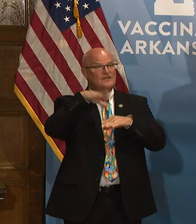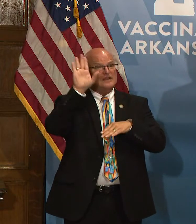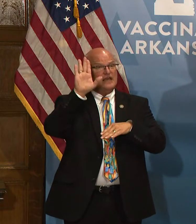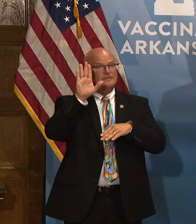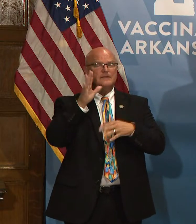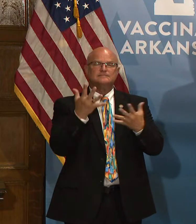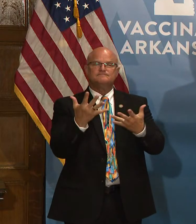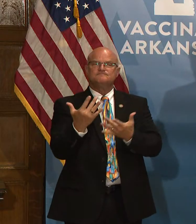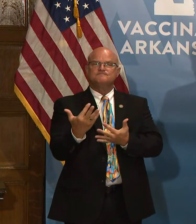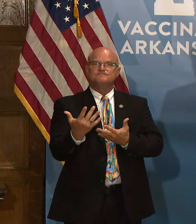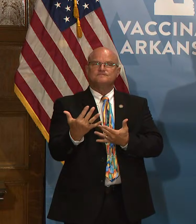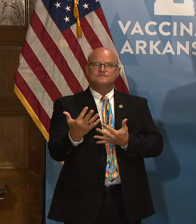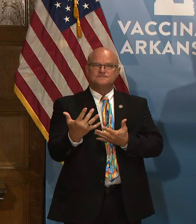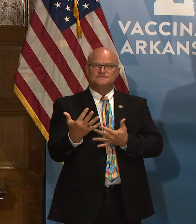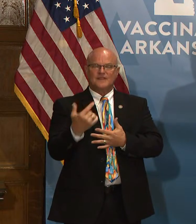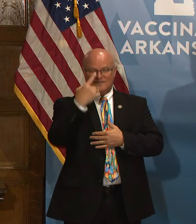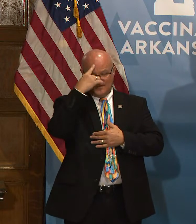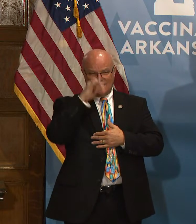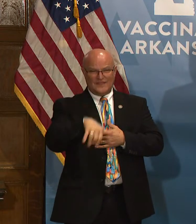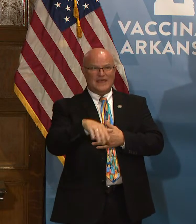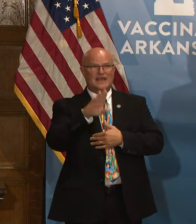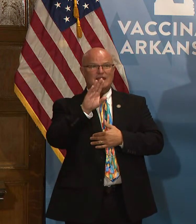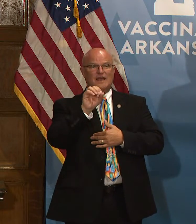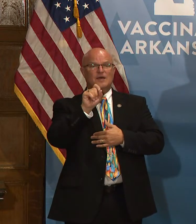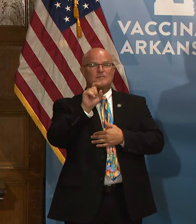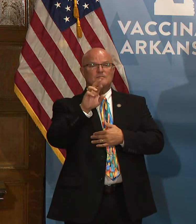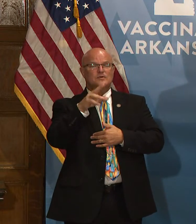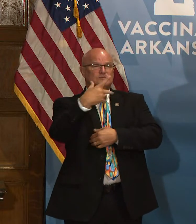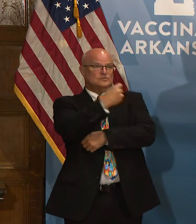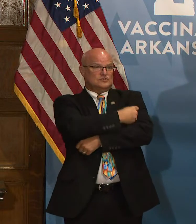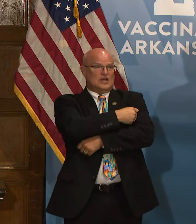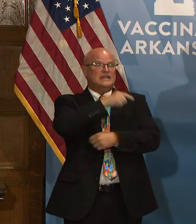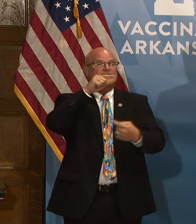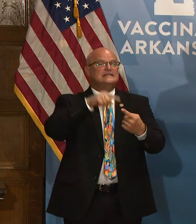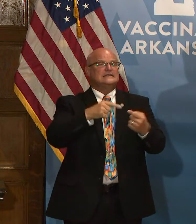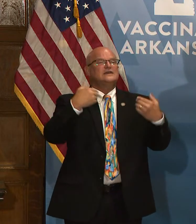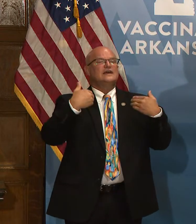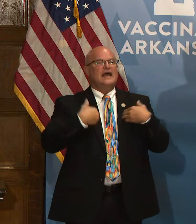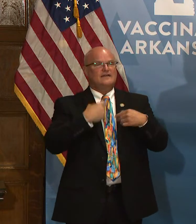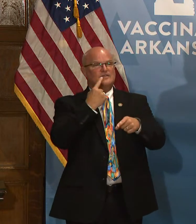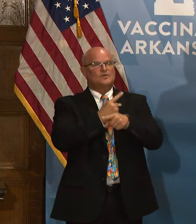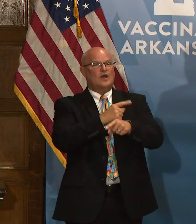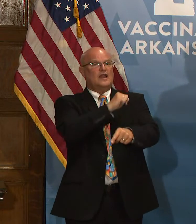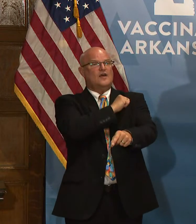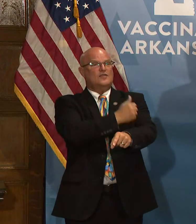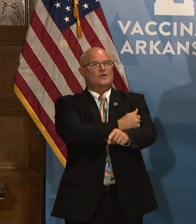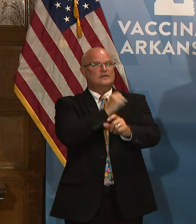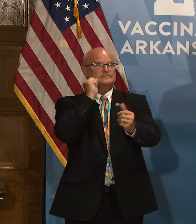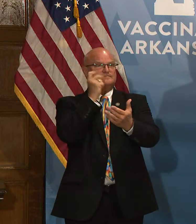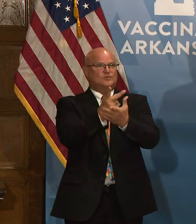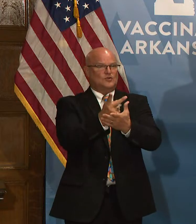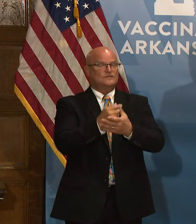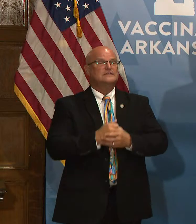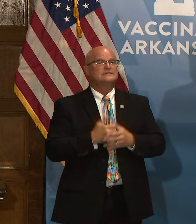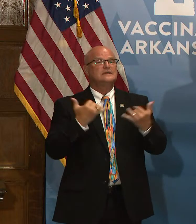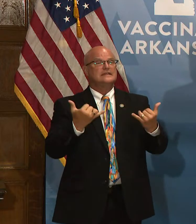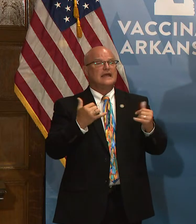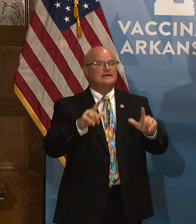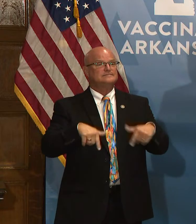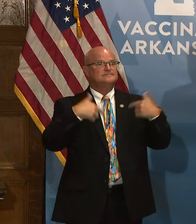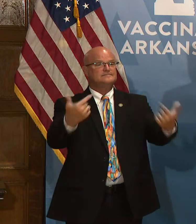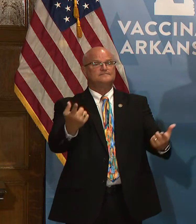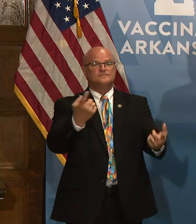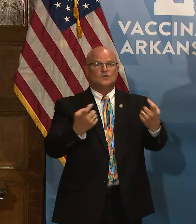just need to be patient for that booster shot until we have the right authorities for that. With that, I'd be happy to take